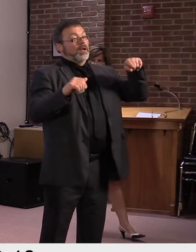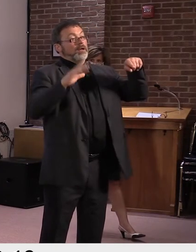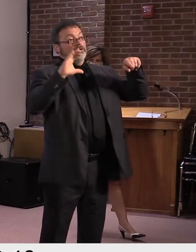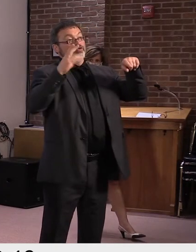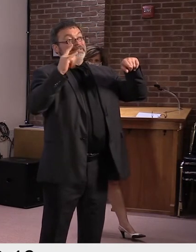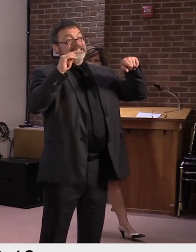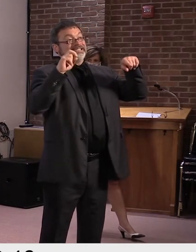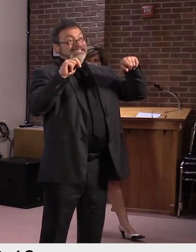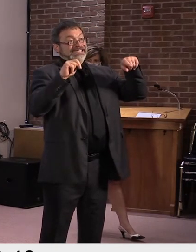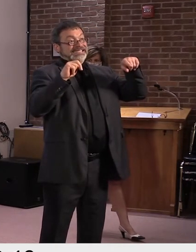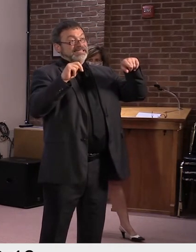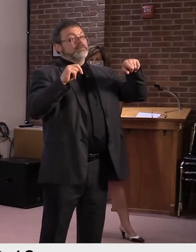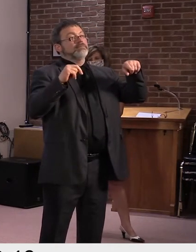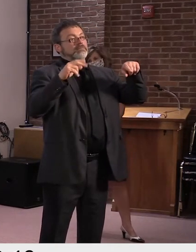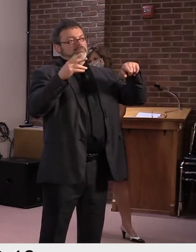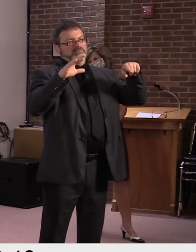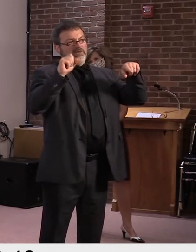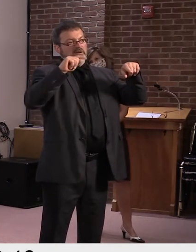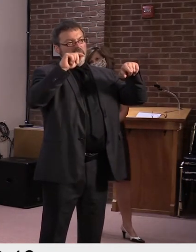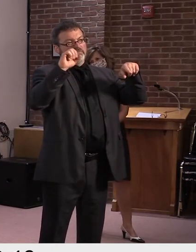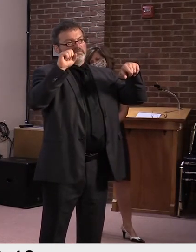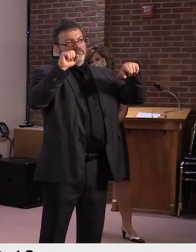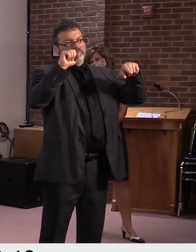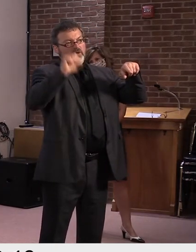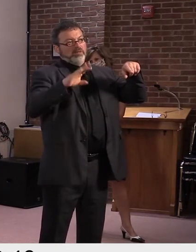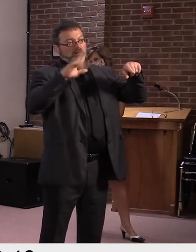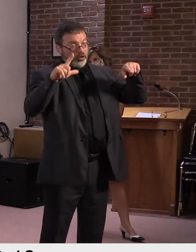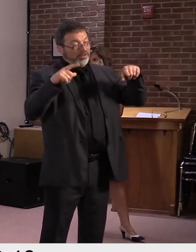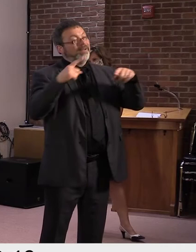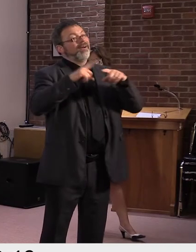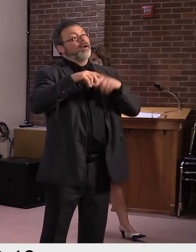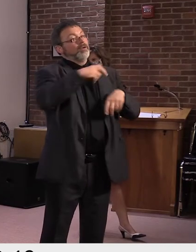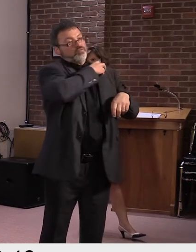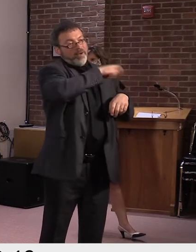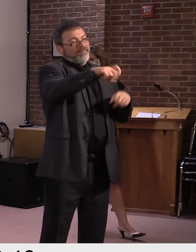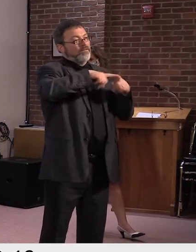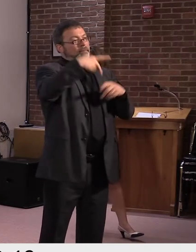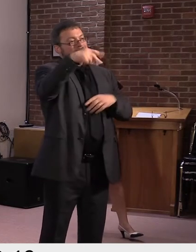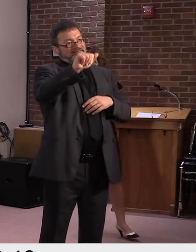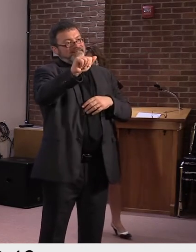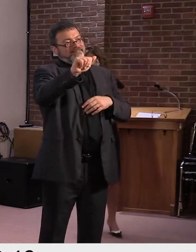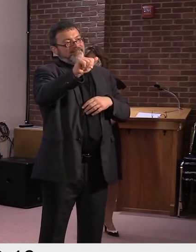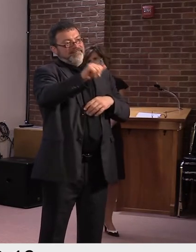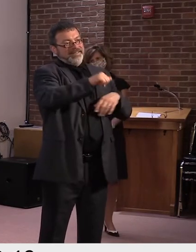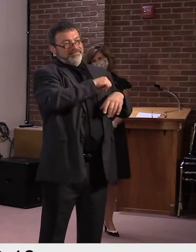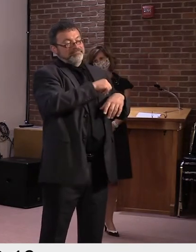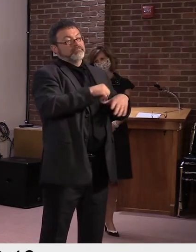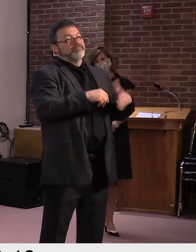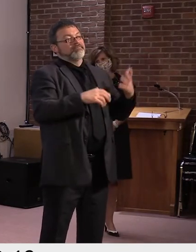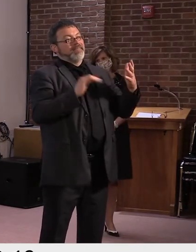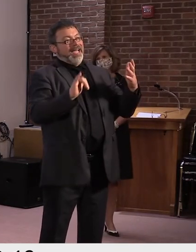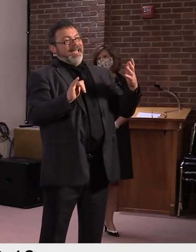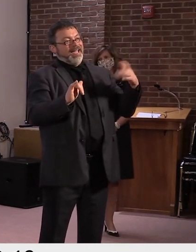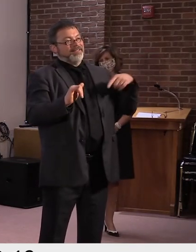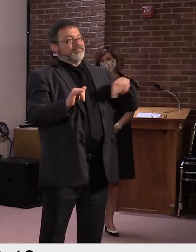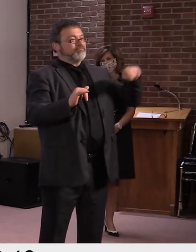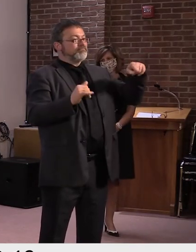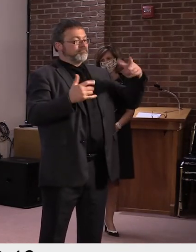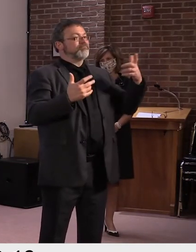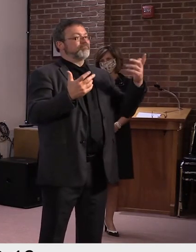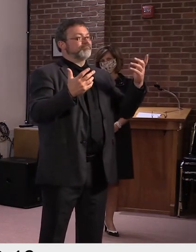testing the Chittenden Regional Correctional Facility, and we'll see, based upon what we find out with